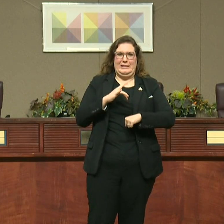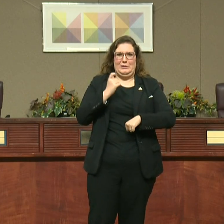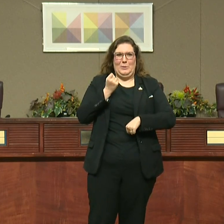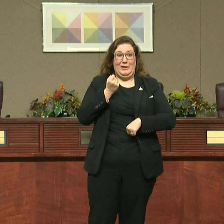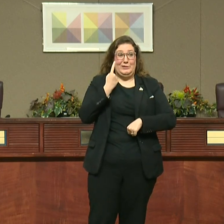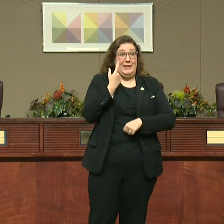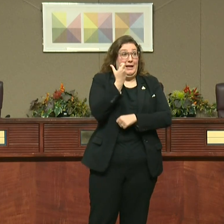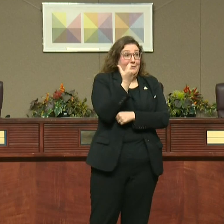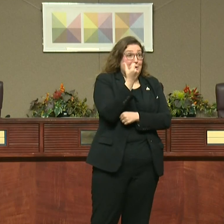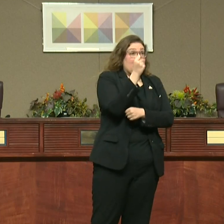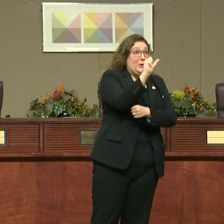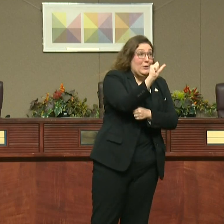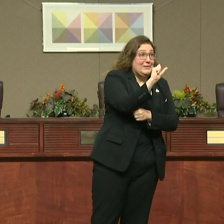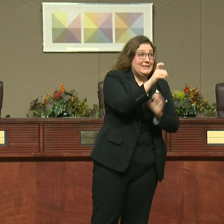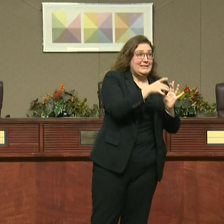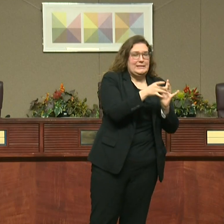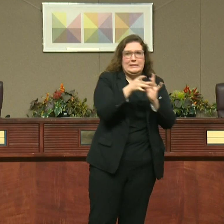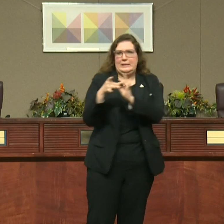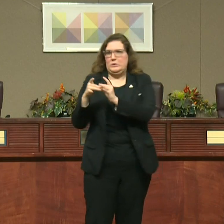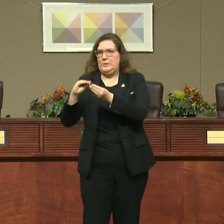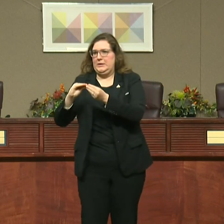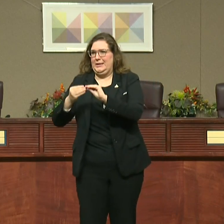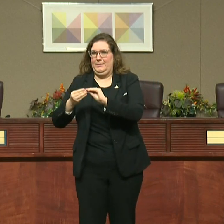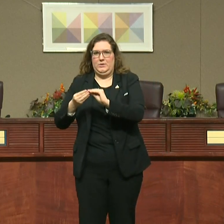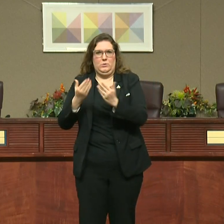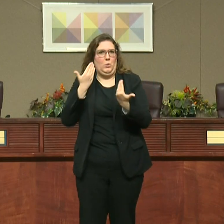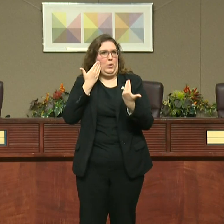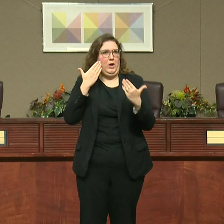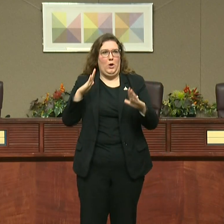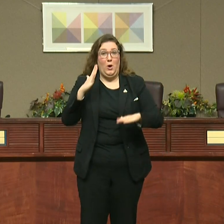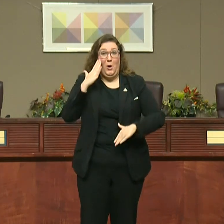have contributed to this increase in these numbers.